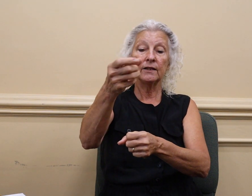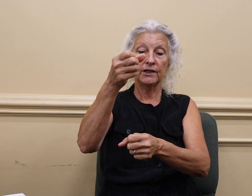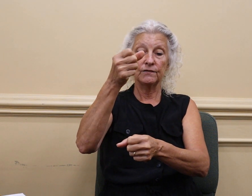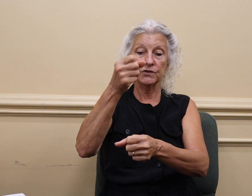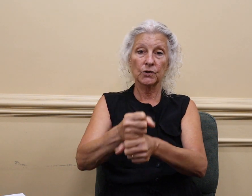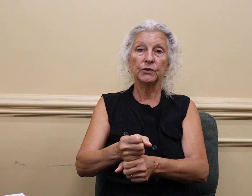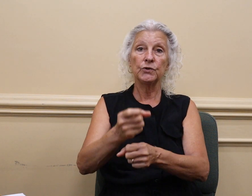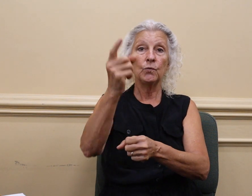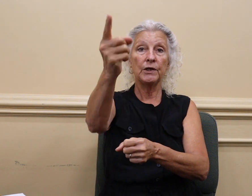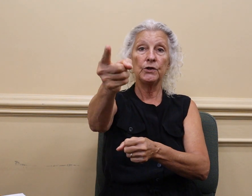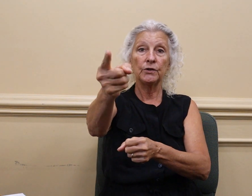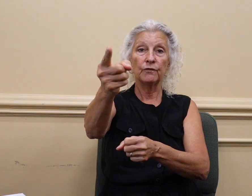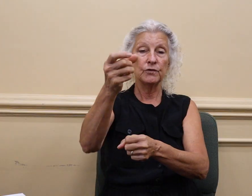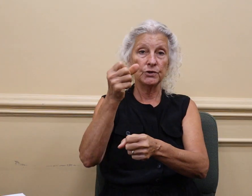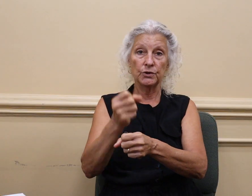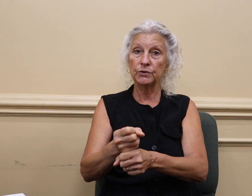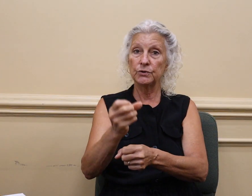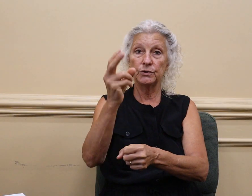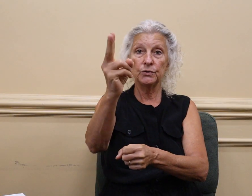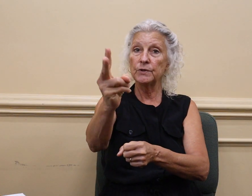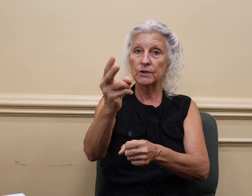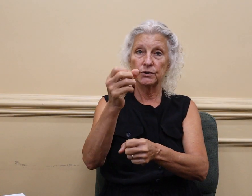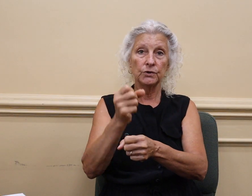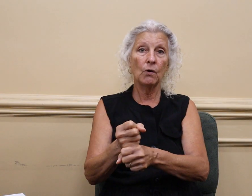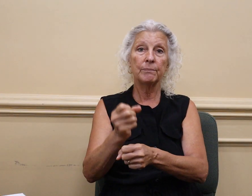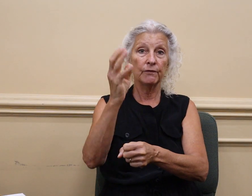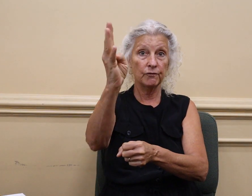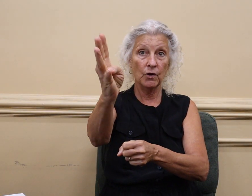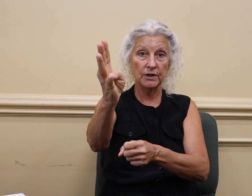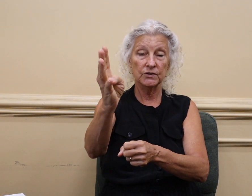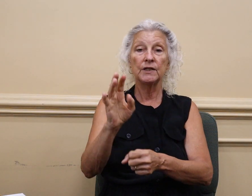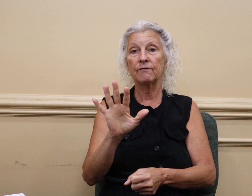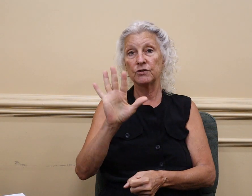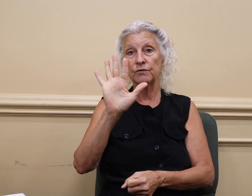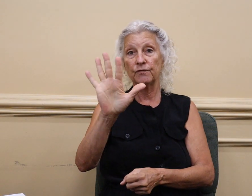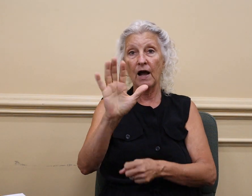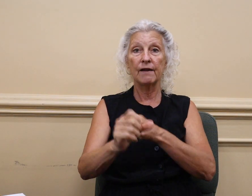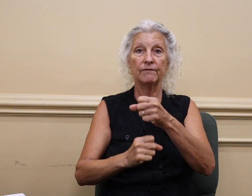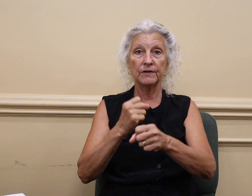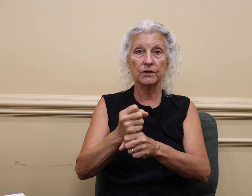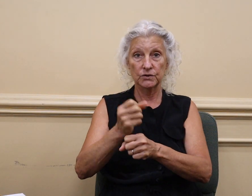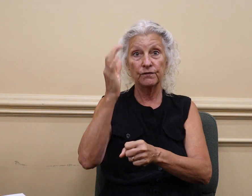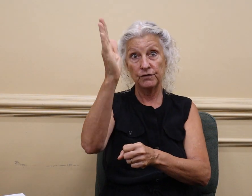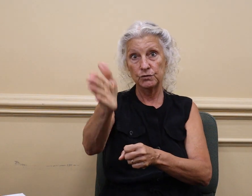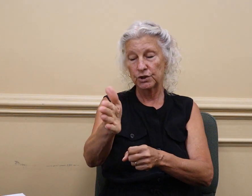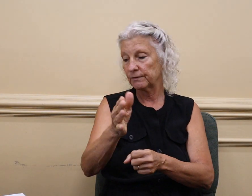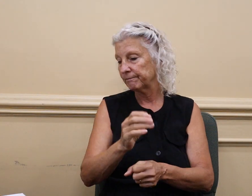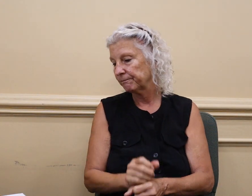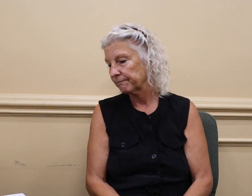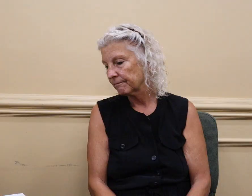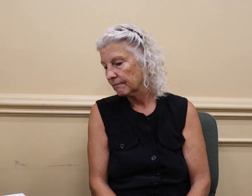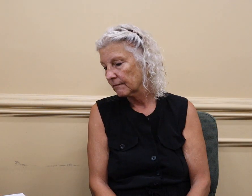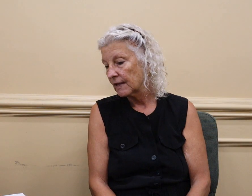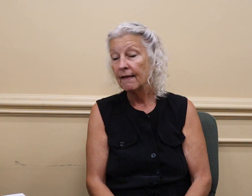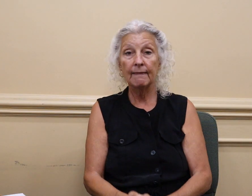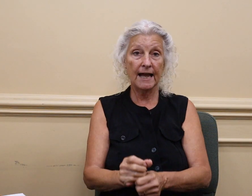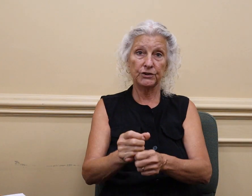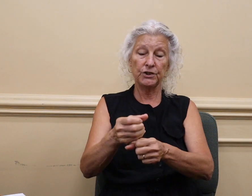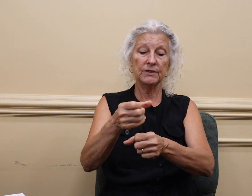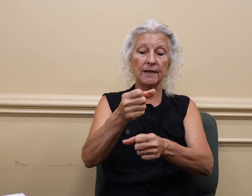like you've circled and do 1 year in your future. You can do 2 years. You can go up to 4 years, and then you have to do 5 years future. Last year, same